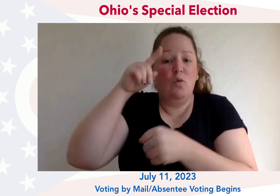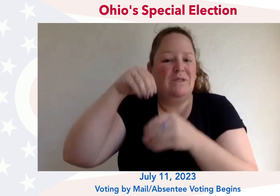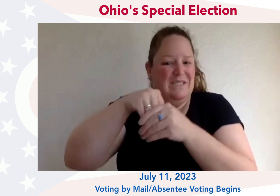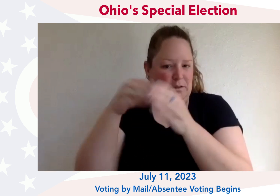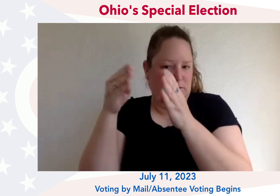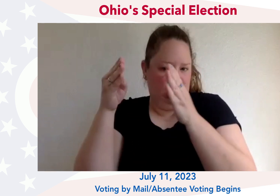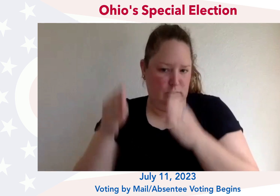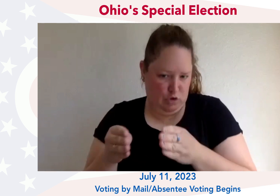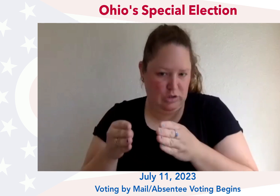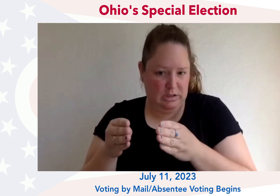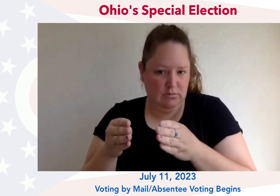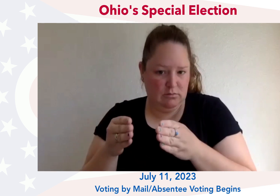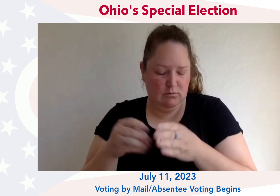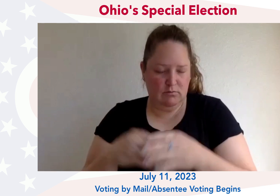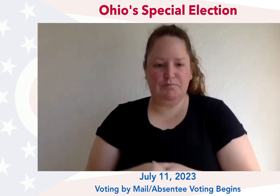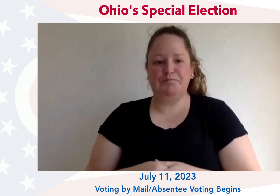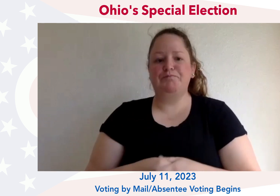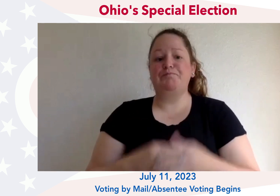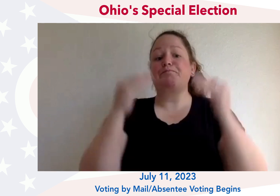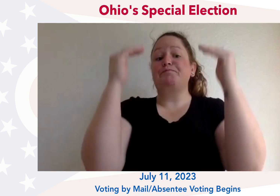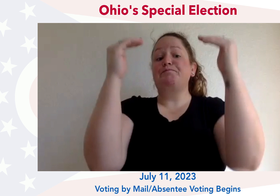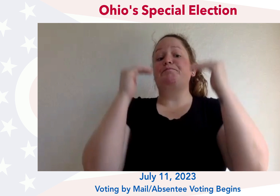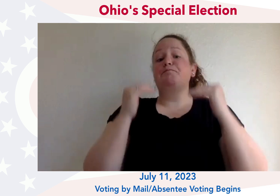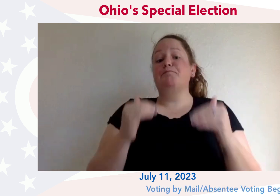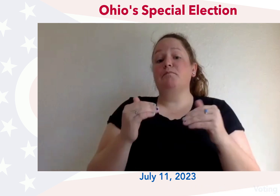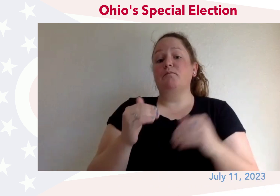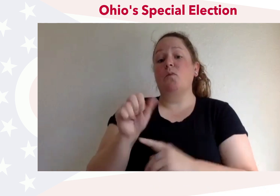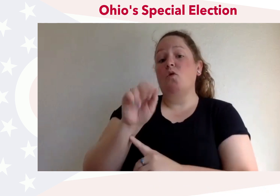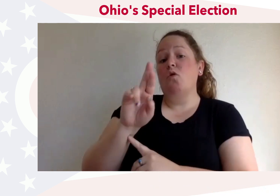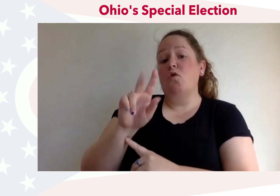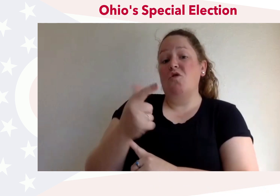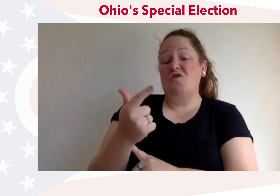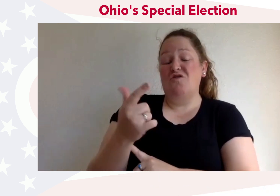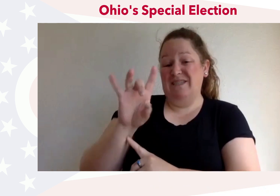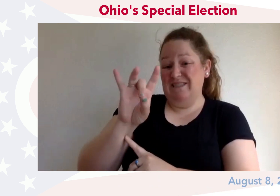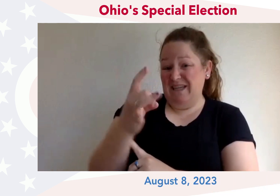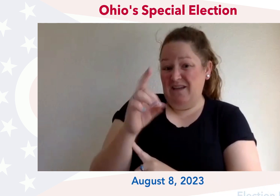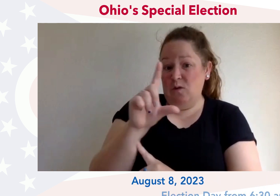That is also the start date of early in-person voting.